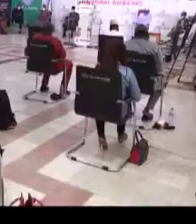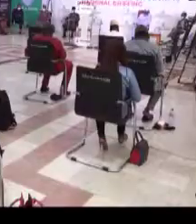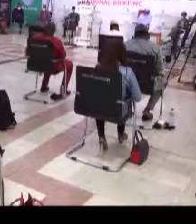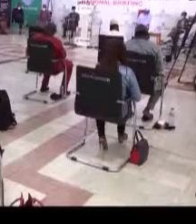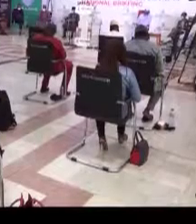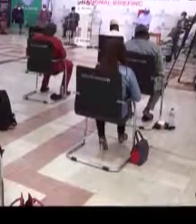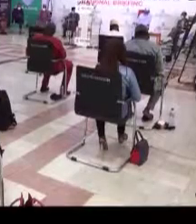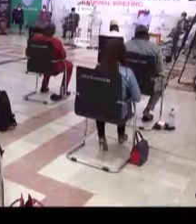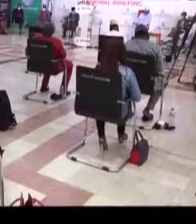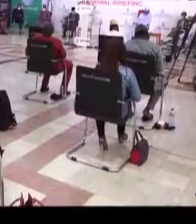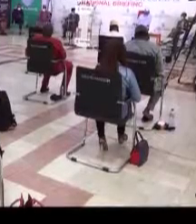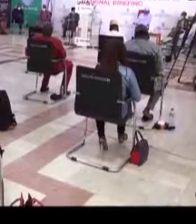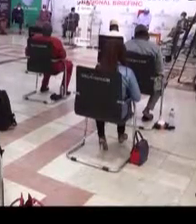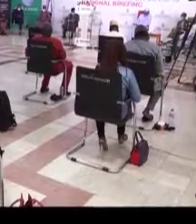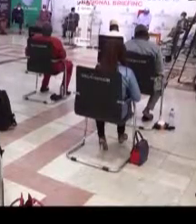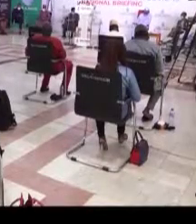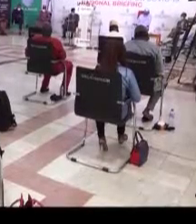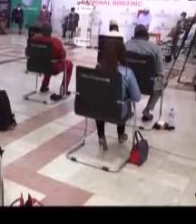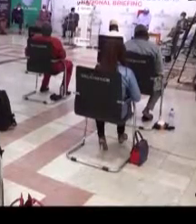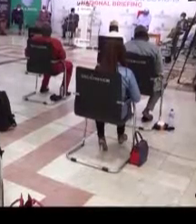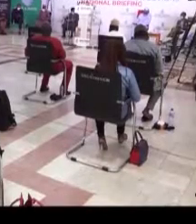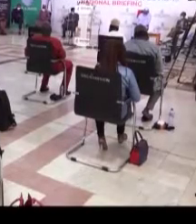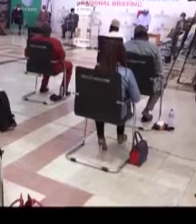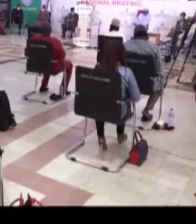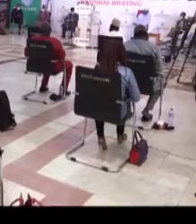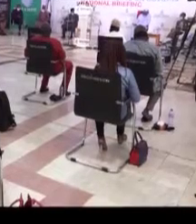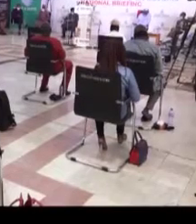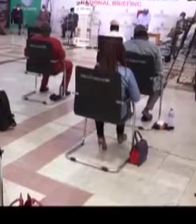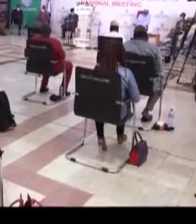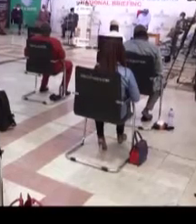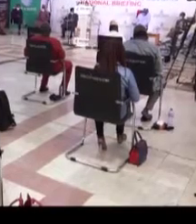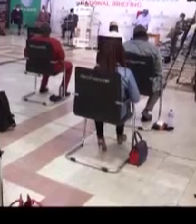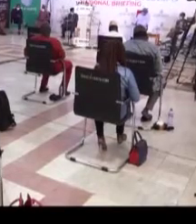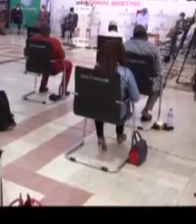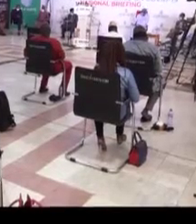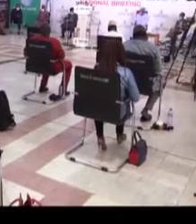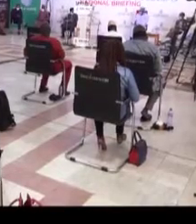of fraudsters. In Abuja, Mitaire Ikpen, NTA News.